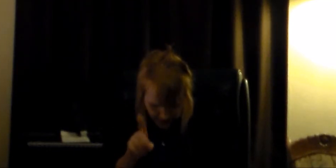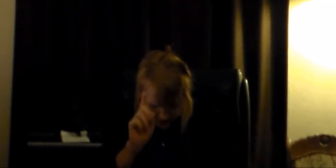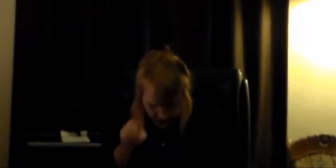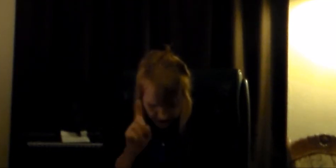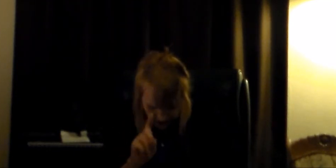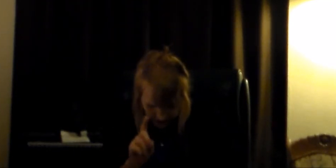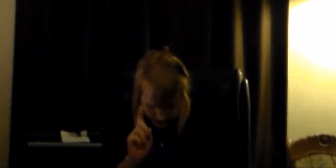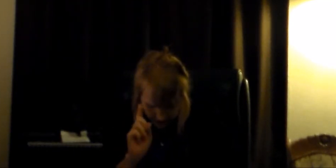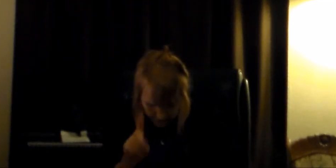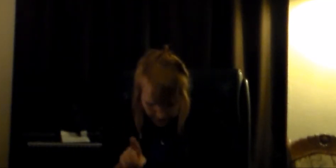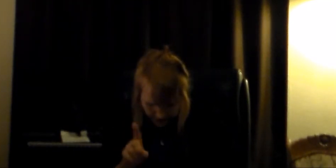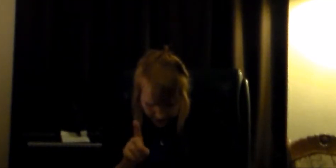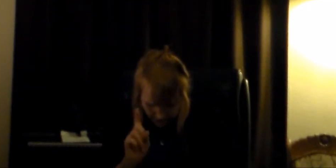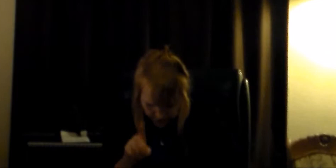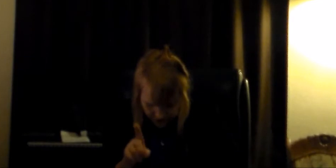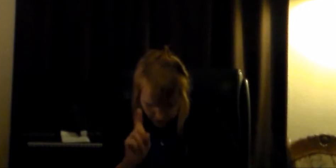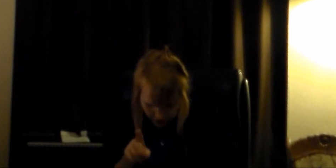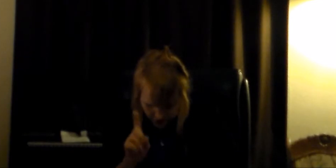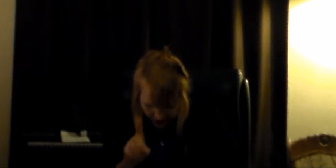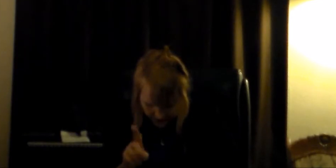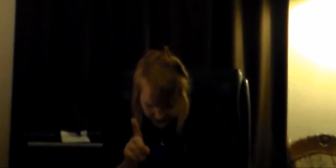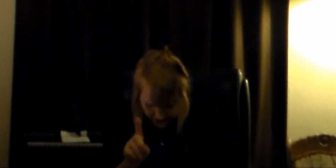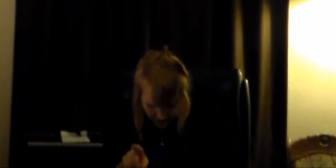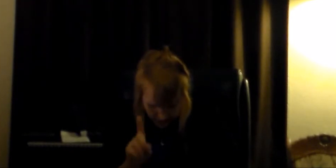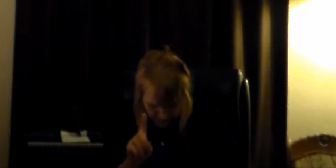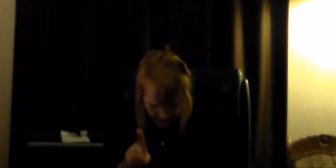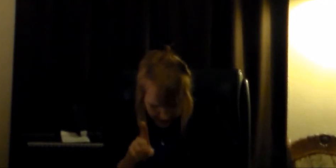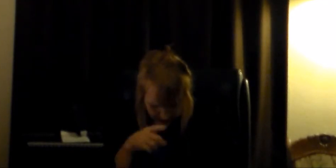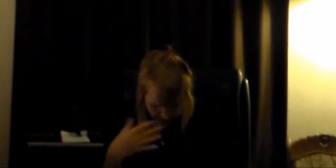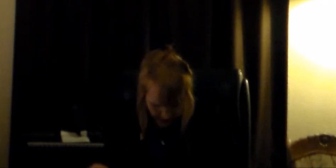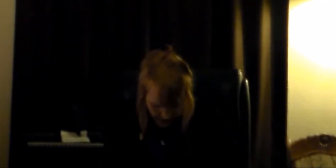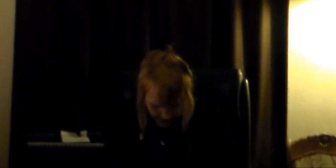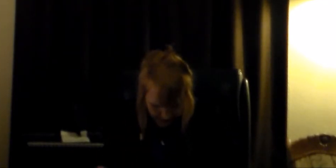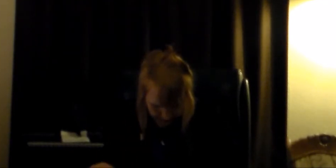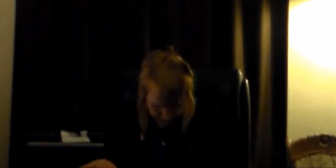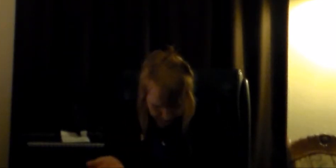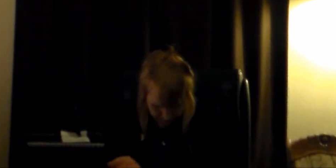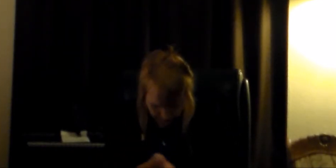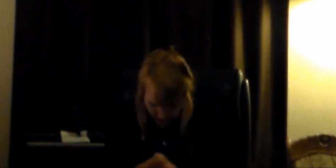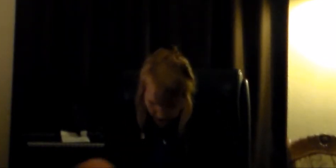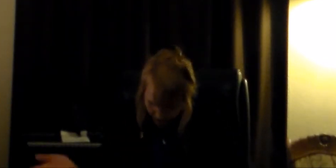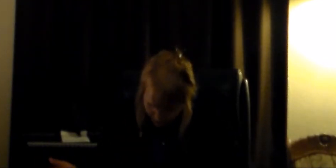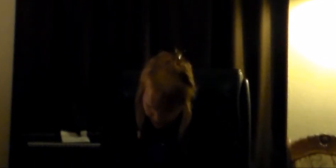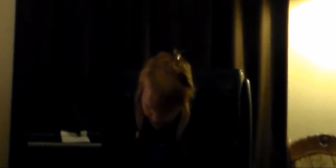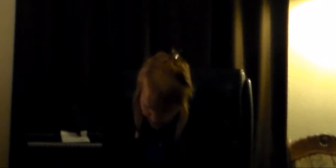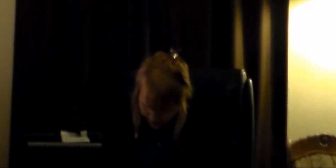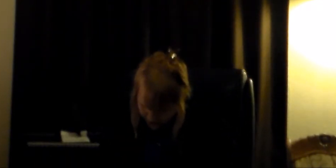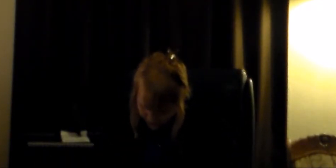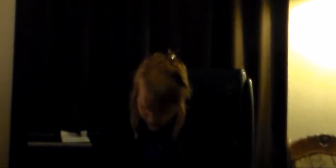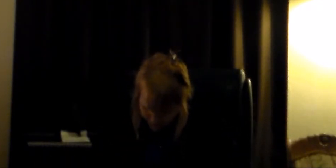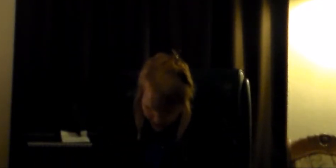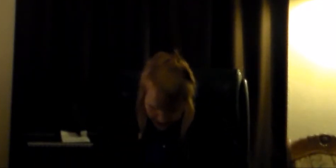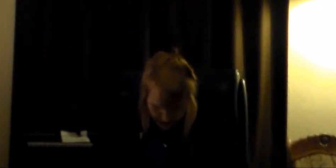person unclean, but eating with unwashed hands does not make him unclean. Amen, amen. So remember that. That's